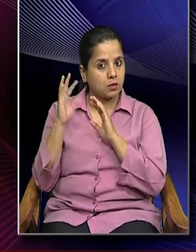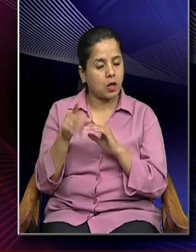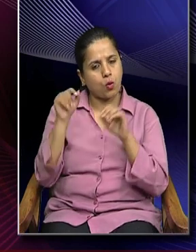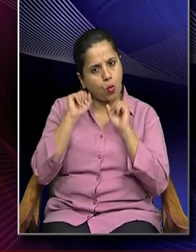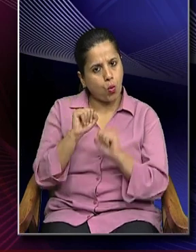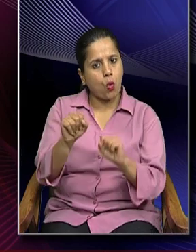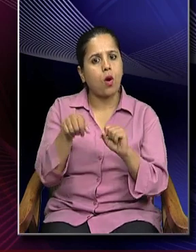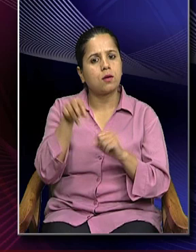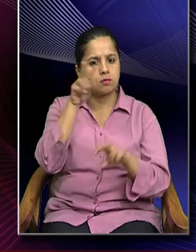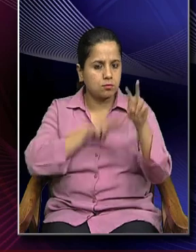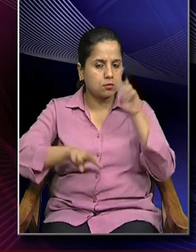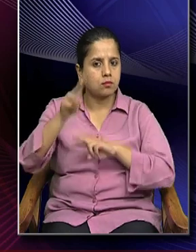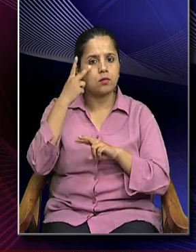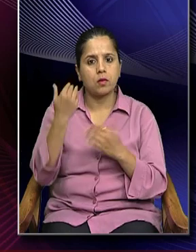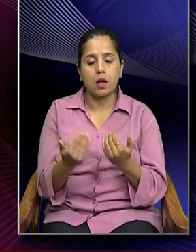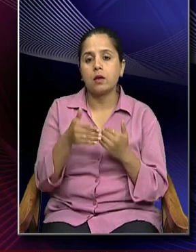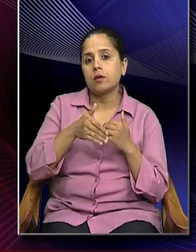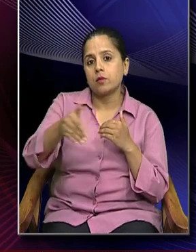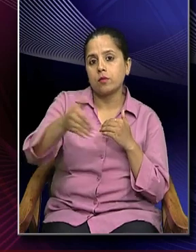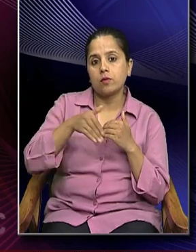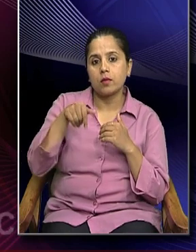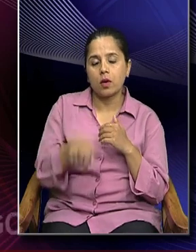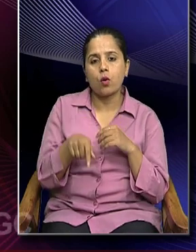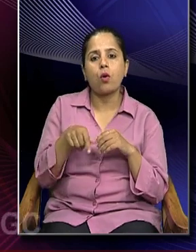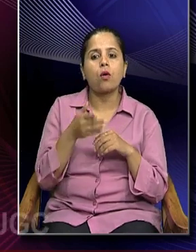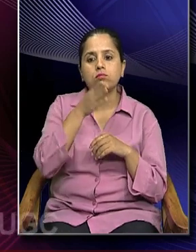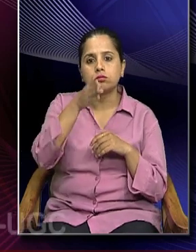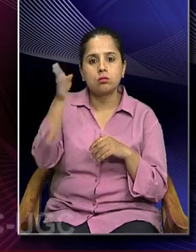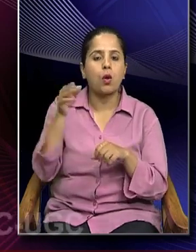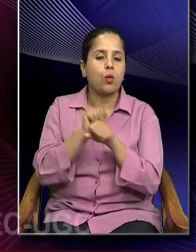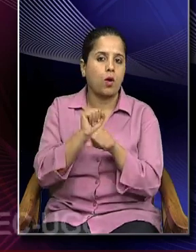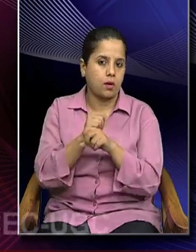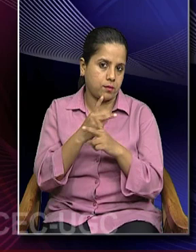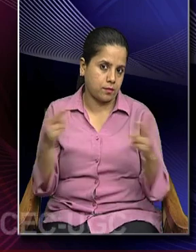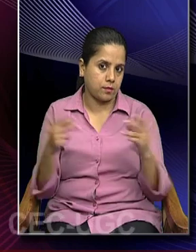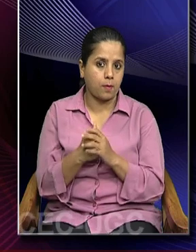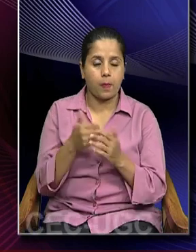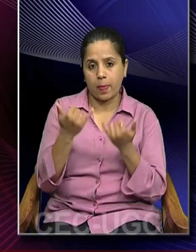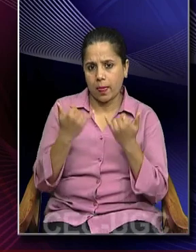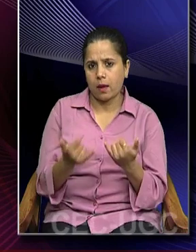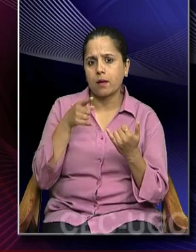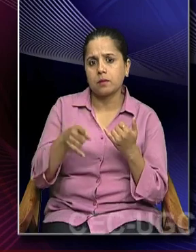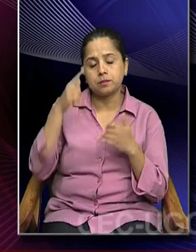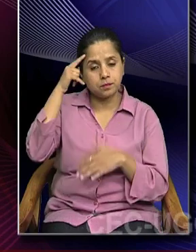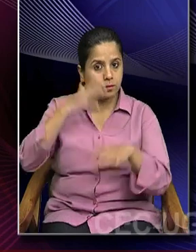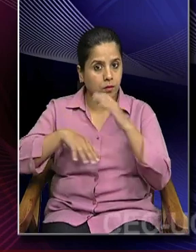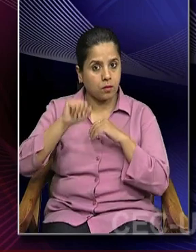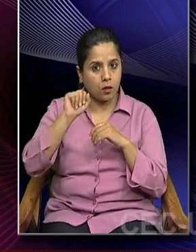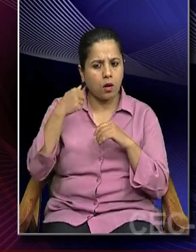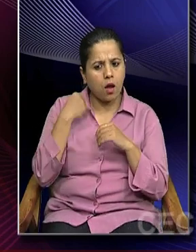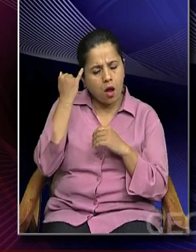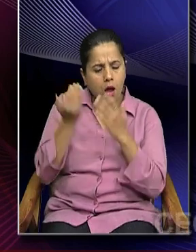their observations during the fieldwork. Now, in the simulation-based